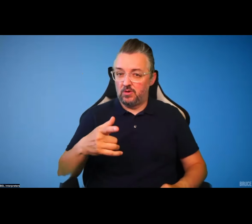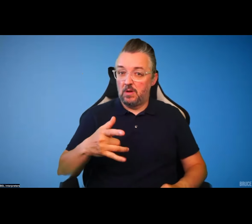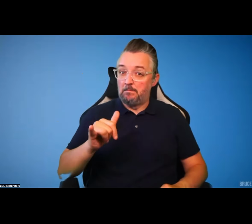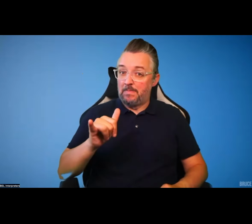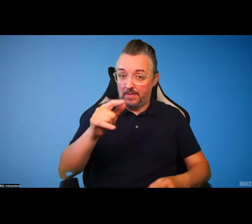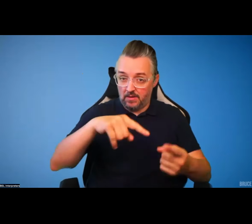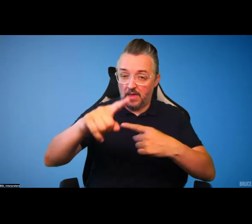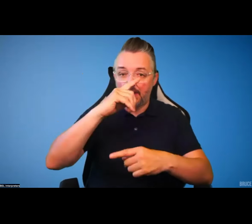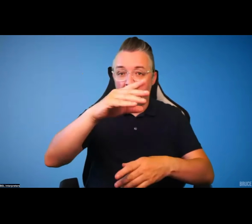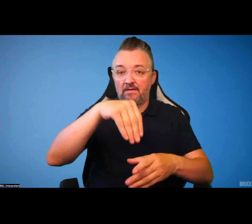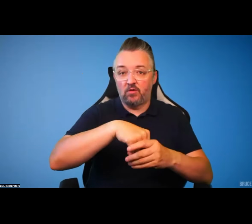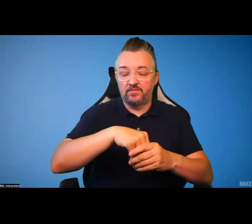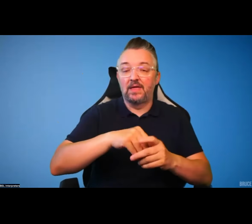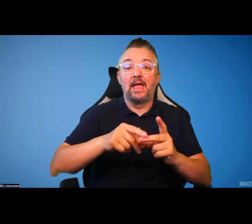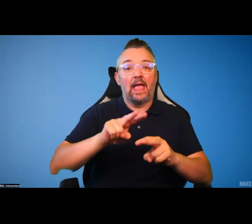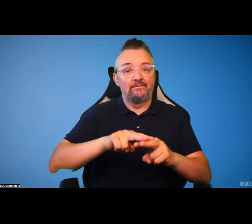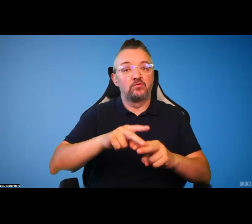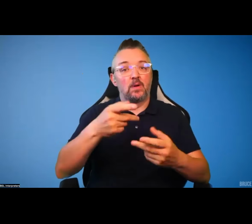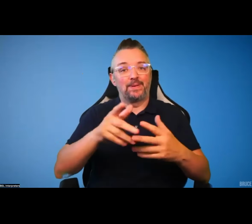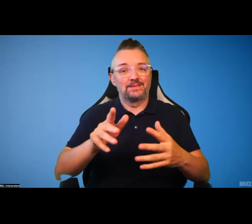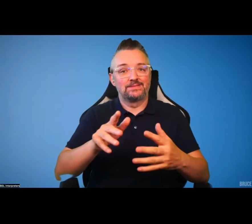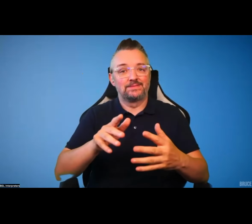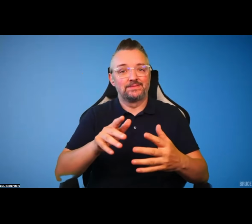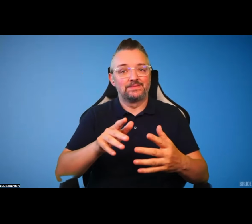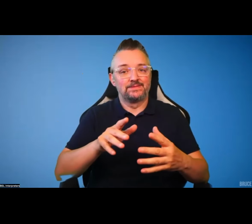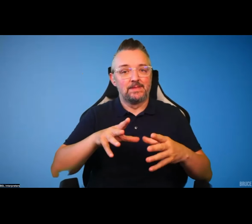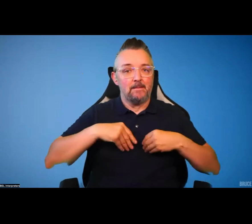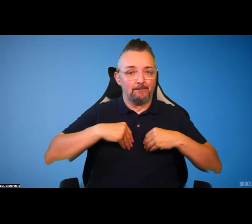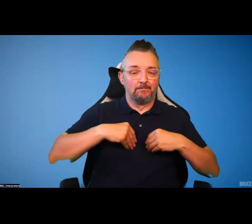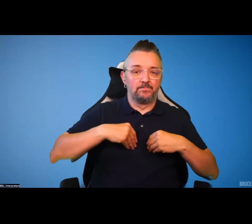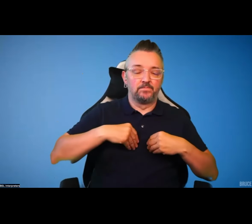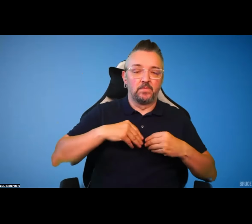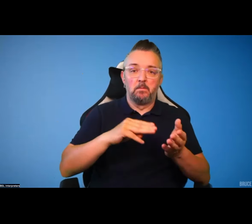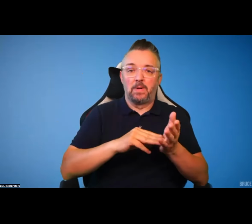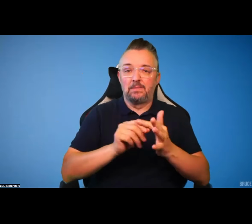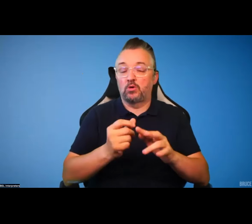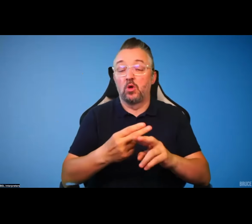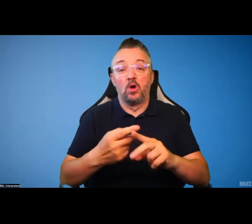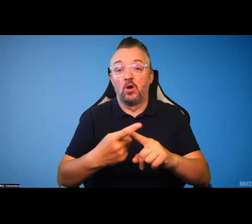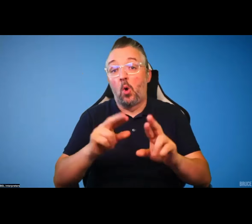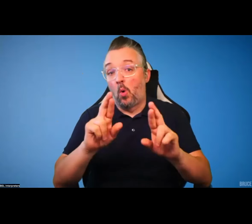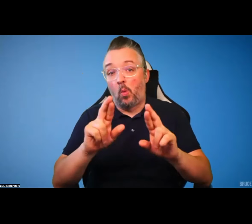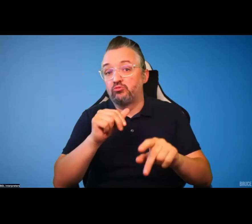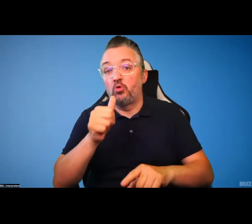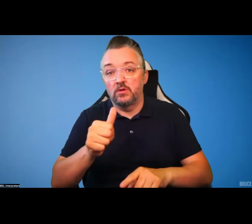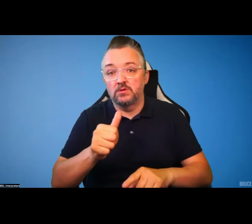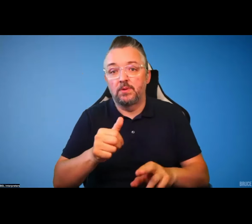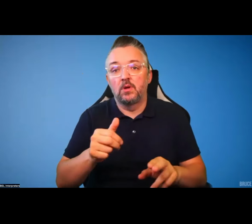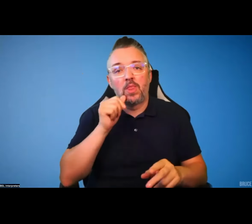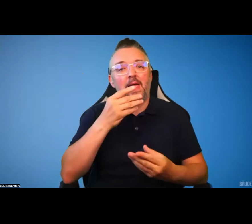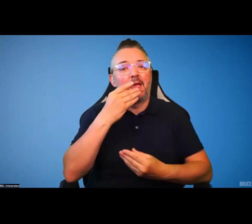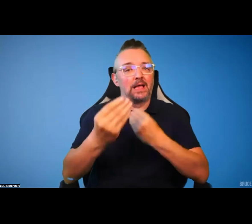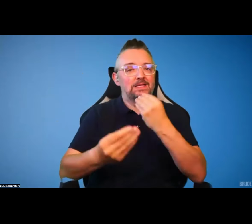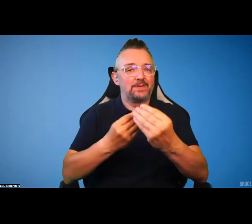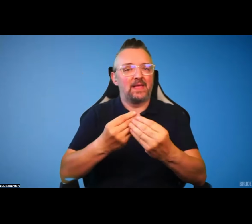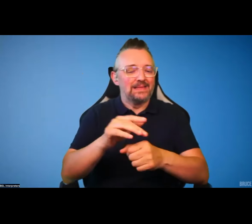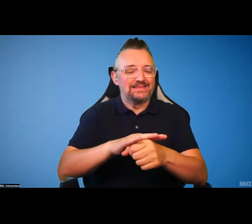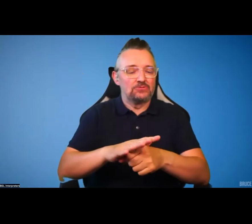with if you were a contact or a case of monkeypox. Hopefully not, but just try to explain what the situation would